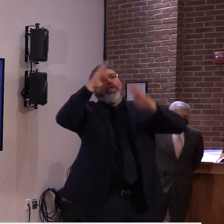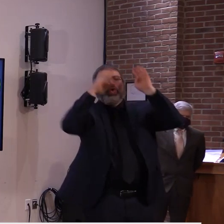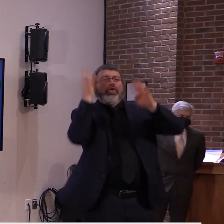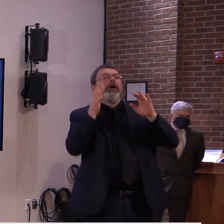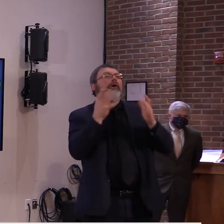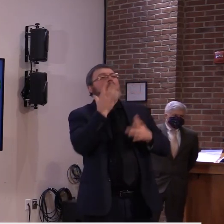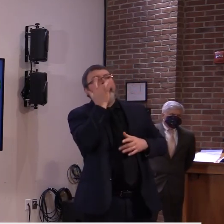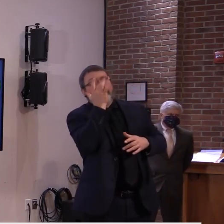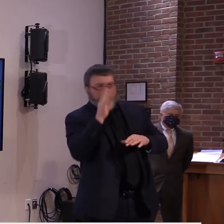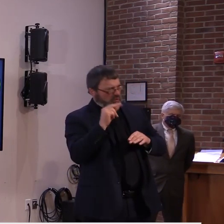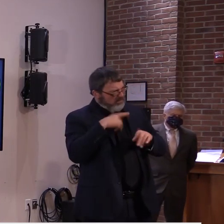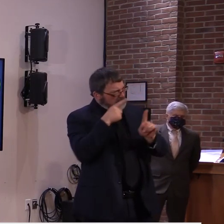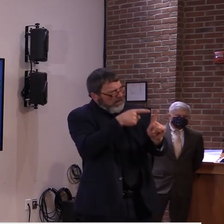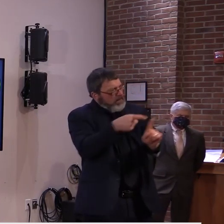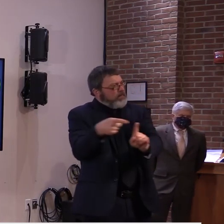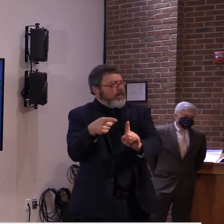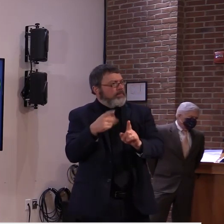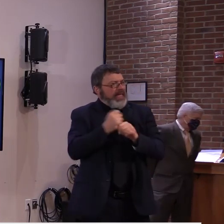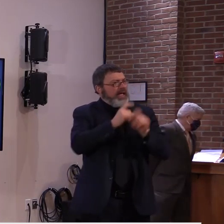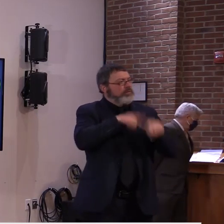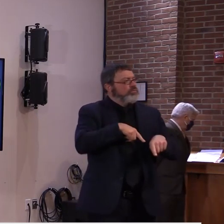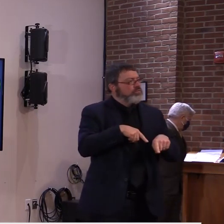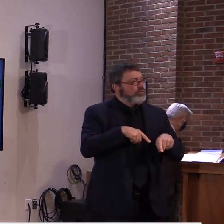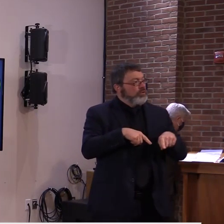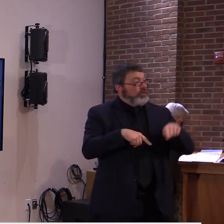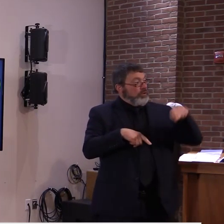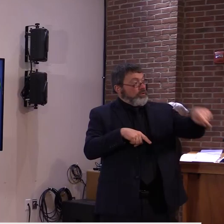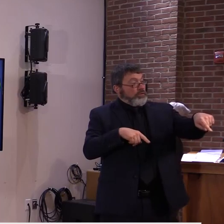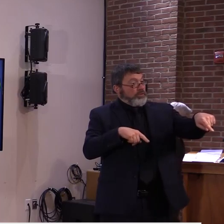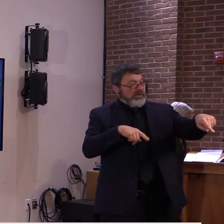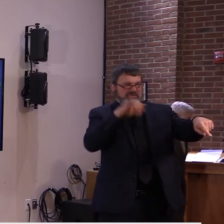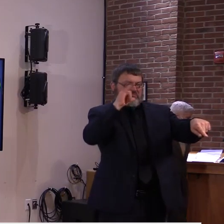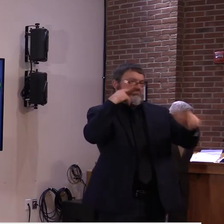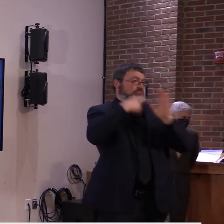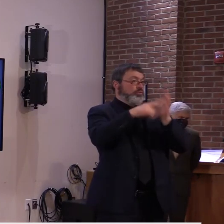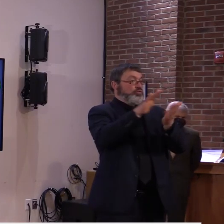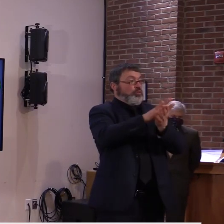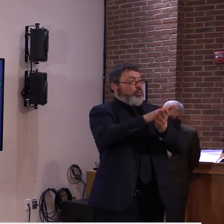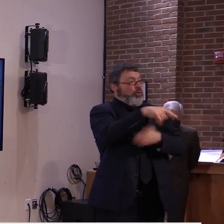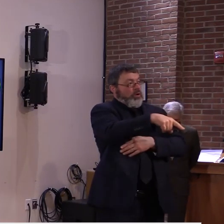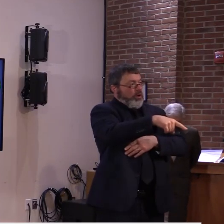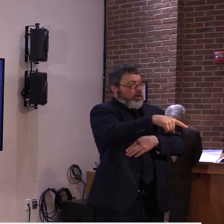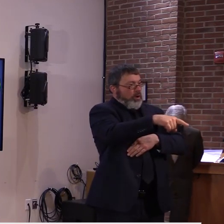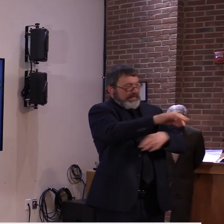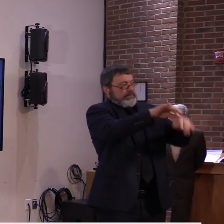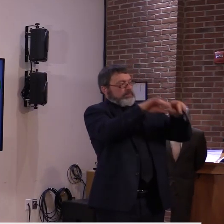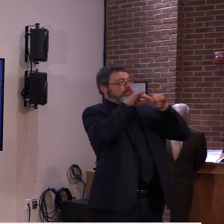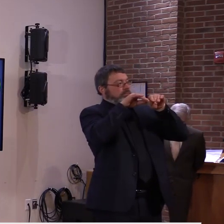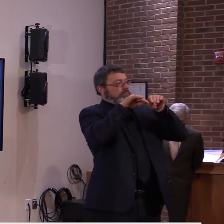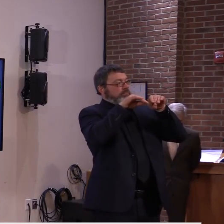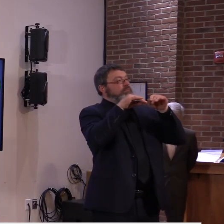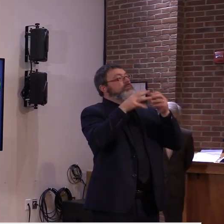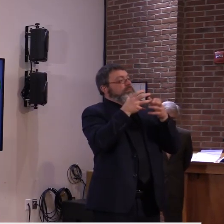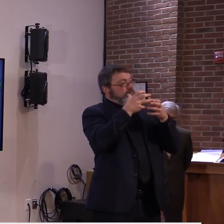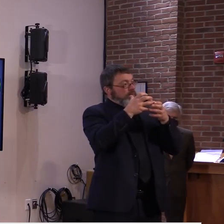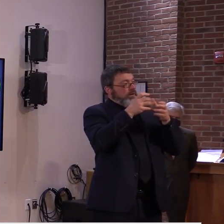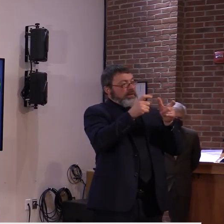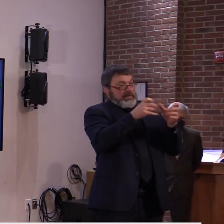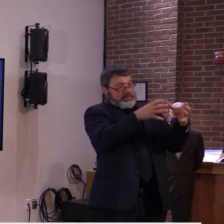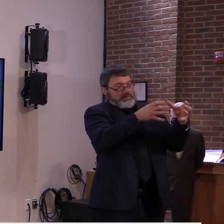whole full story and be able to help do the appropriate contact tracing and telephoning